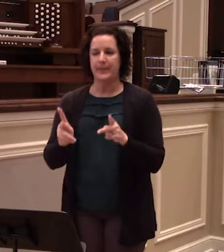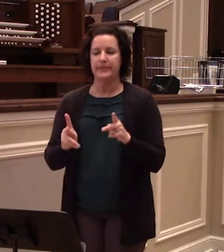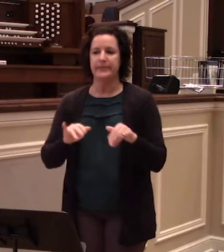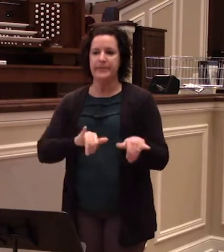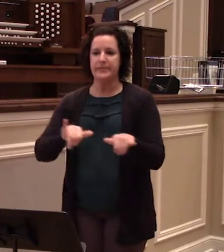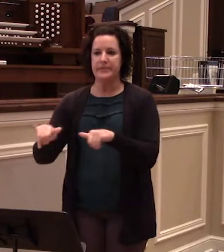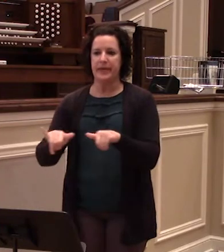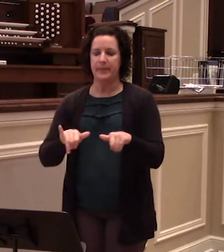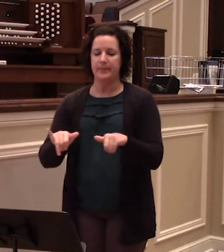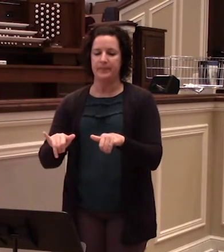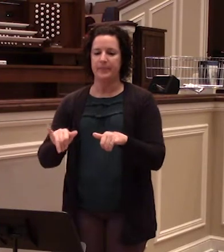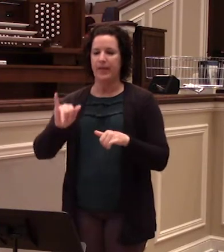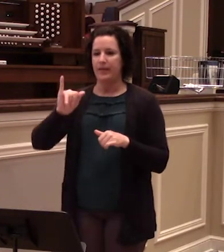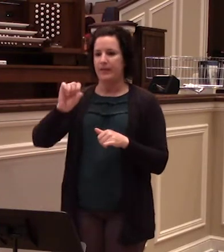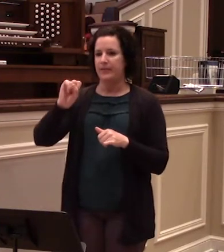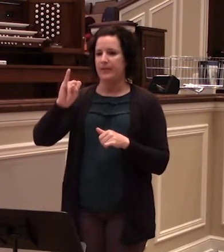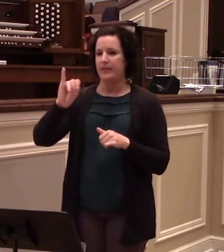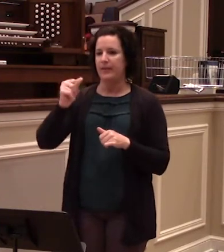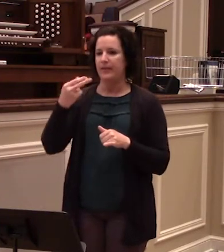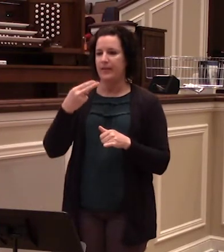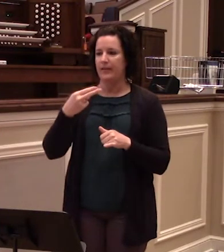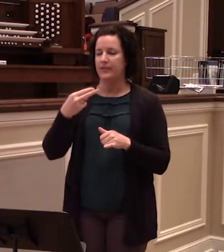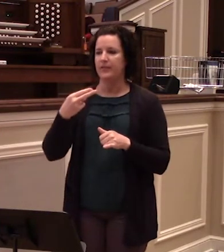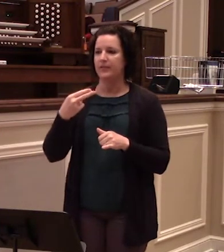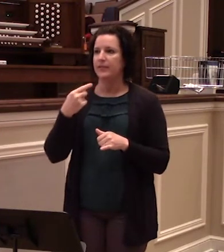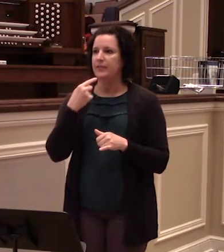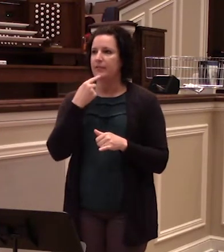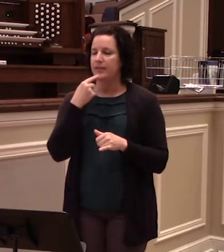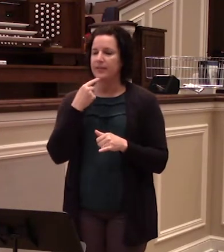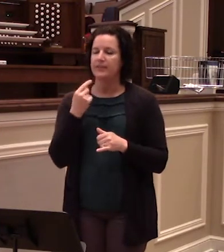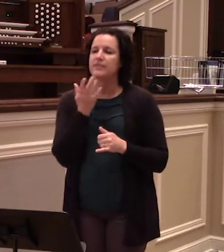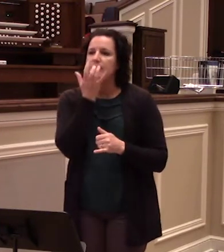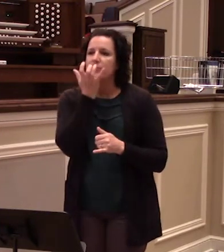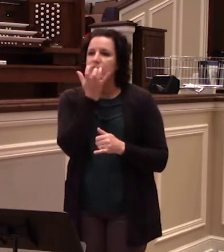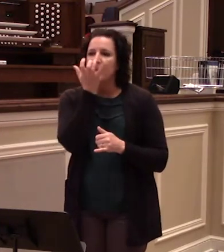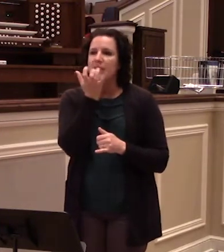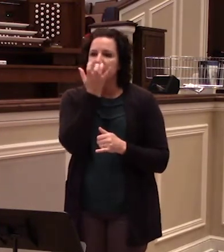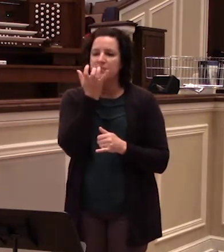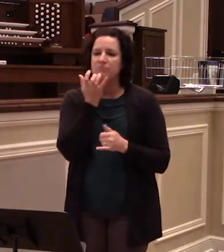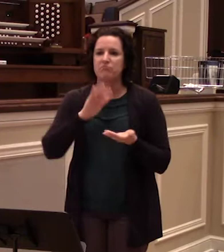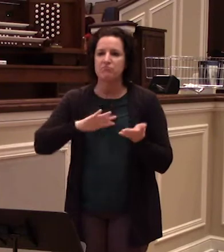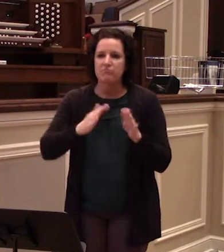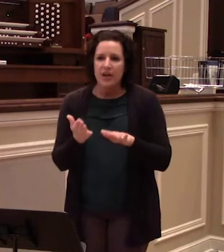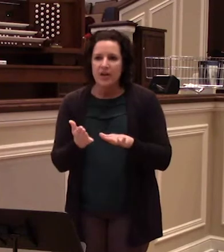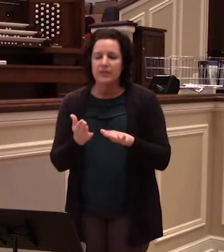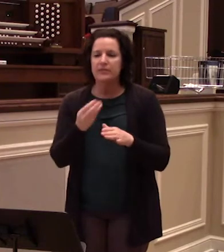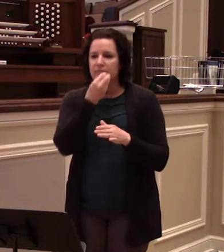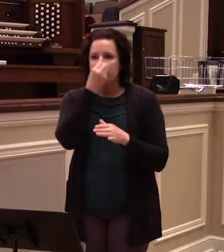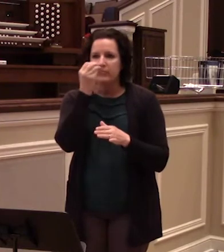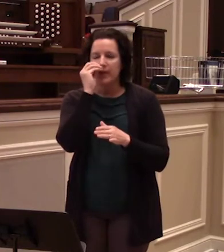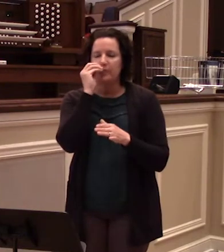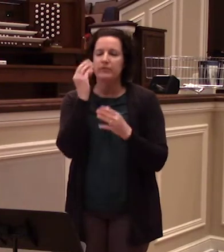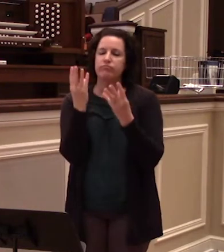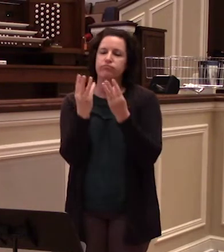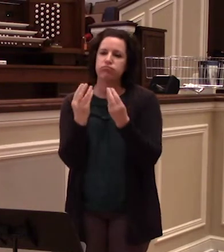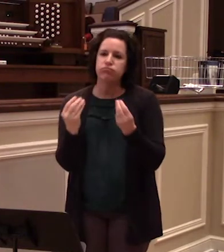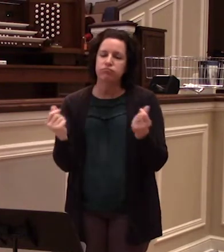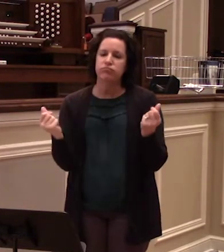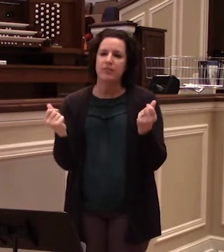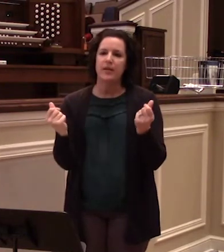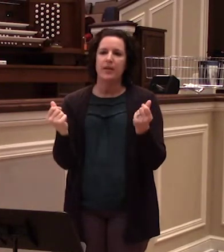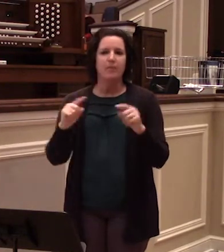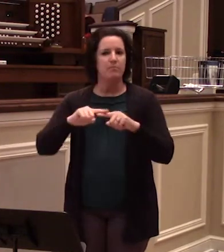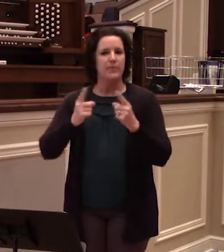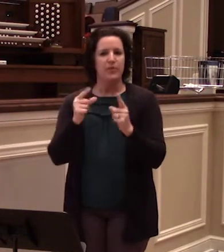At the end of Isaiah chapter 40, verse 8, the grass withers and the flowers fade, but the word of our God stands forever.